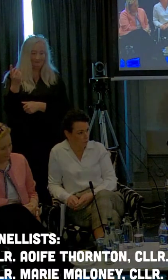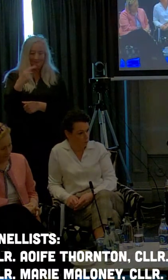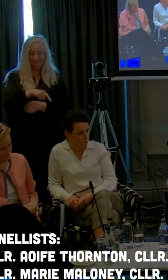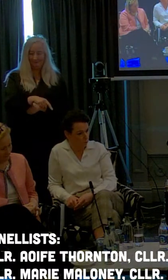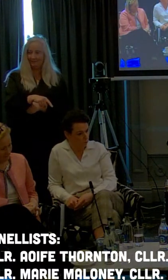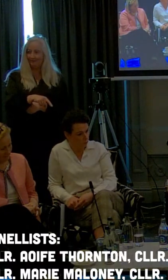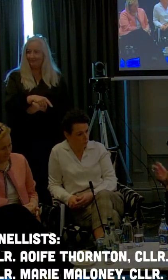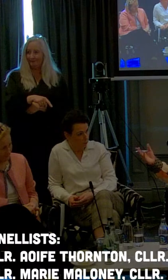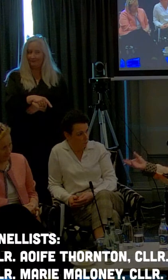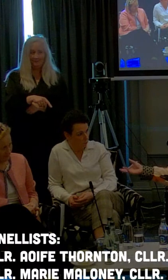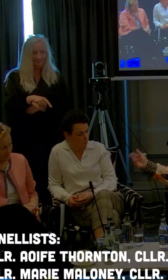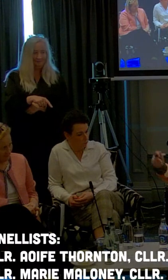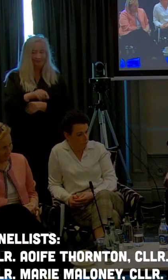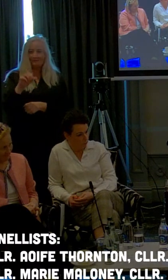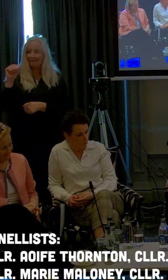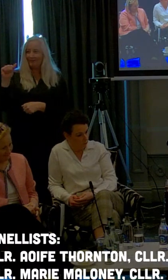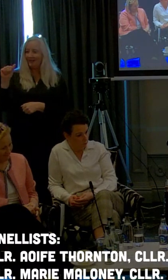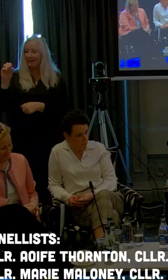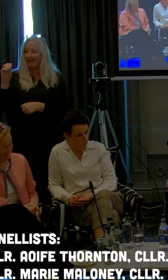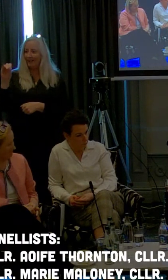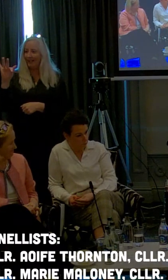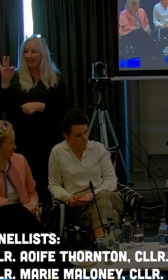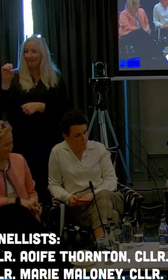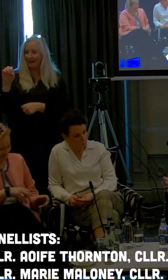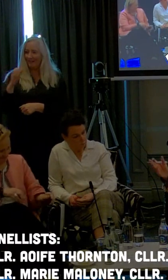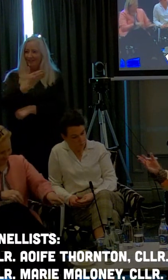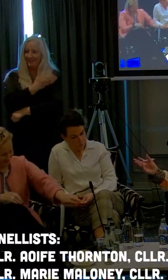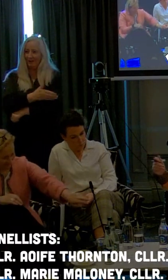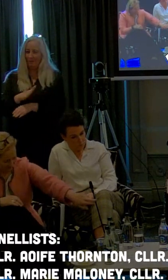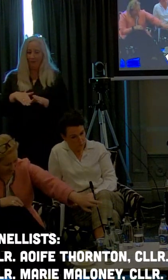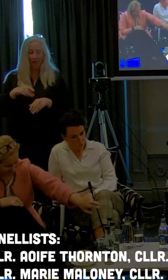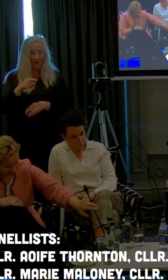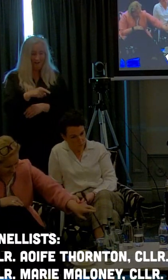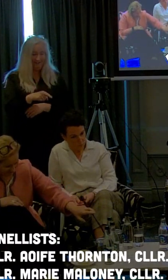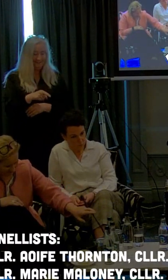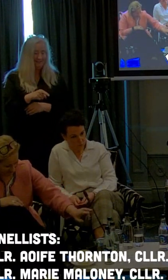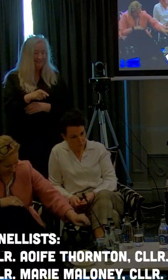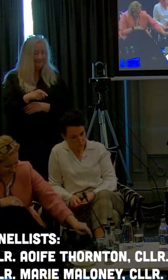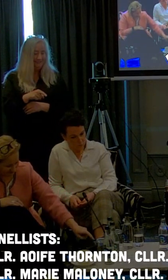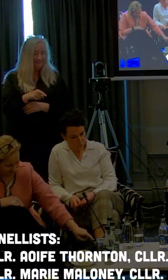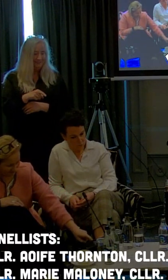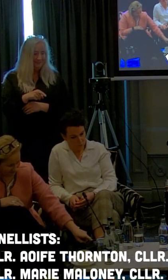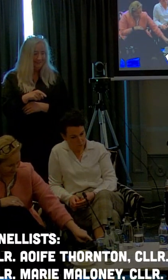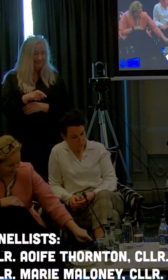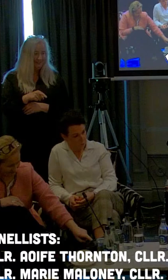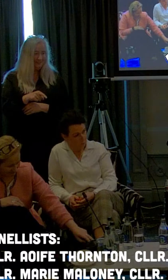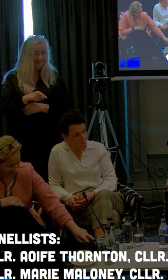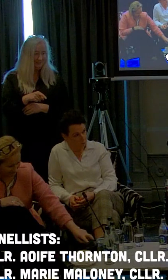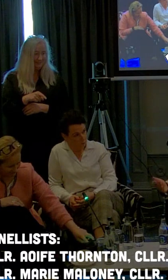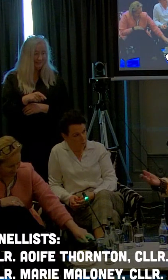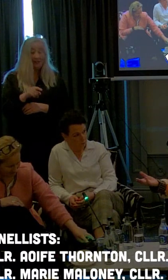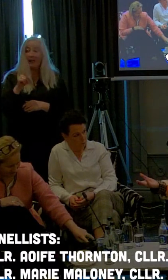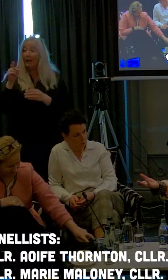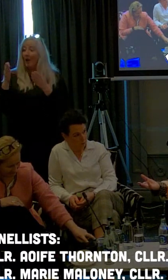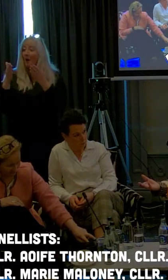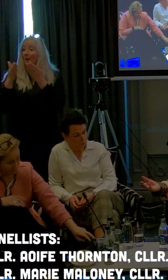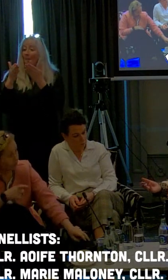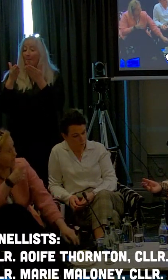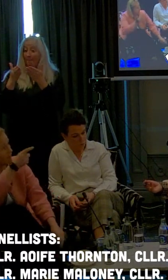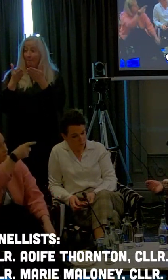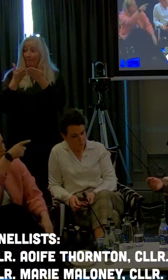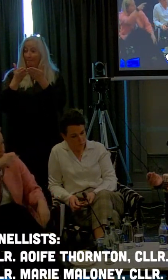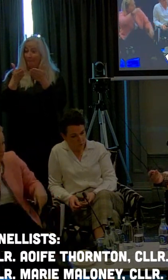to Aoife, maybe as a starting point or whatever. And I suppose, Aoife, the question I'm going to ask you, whatever, is that, you know, as a public